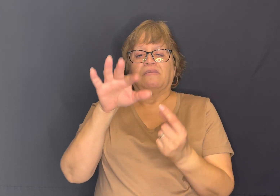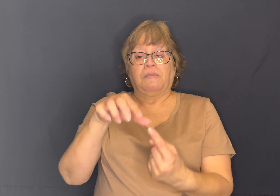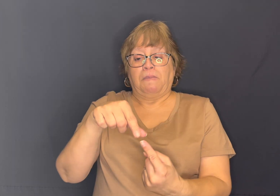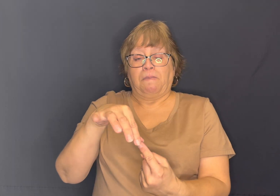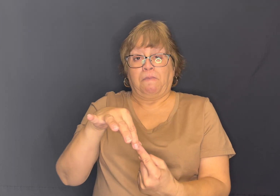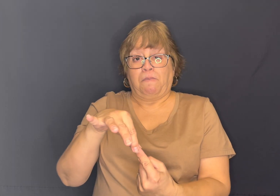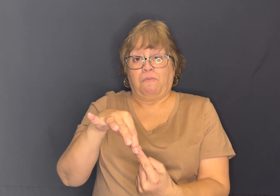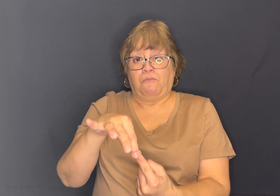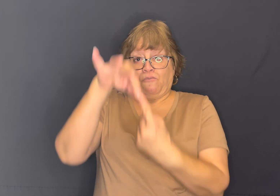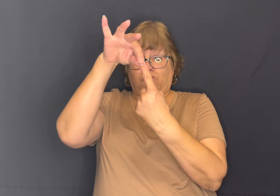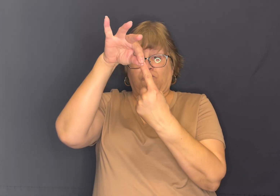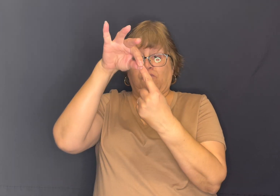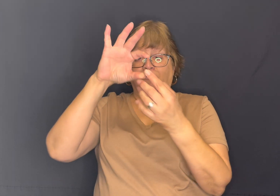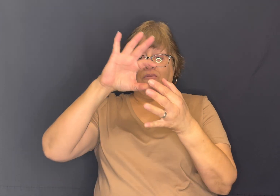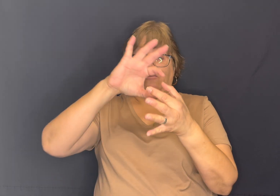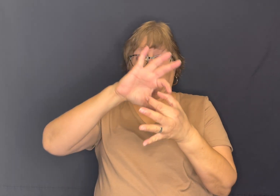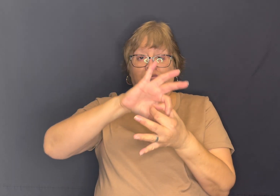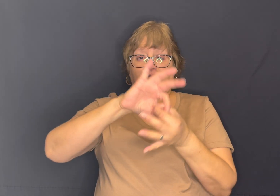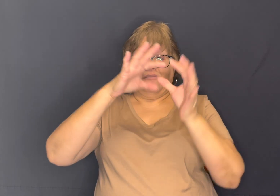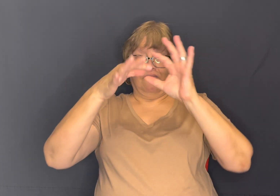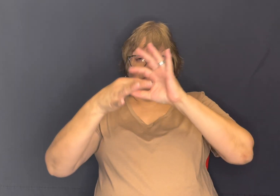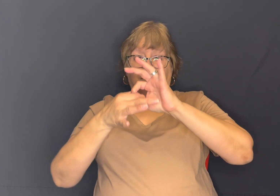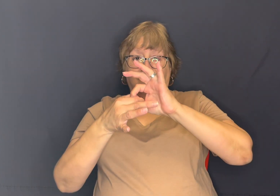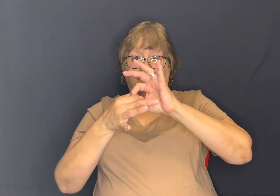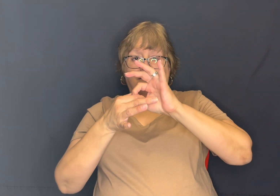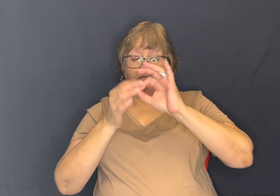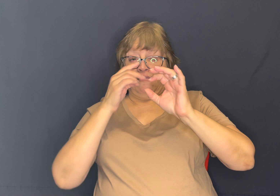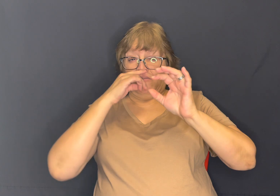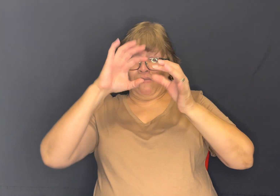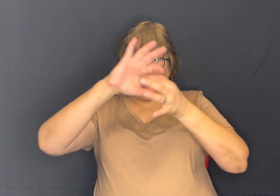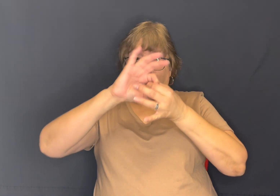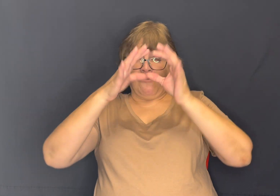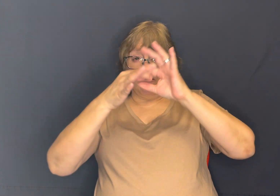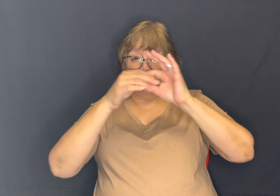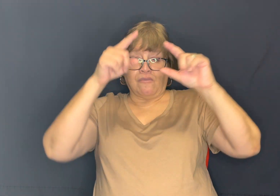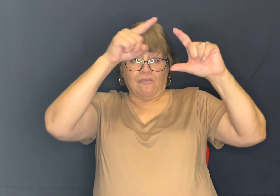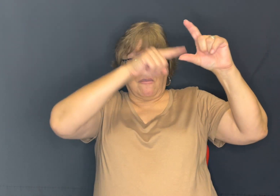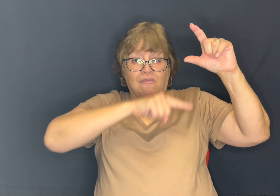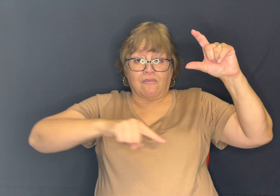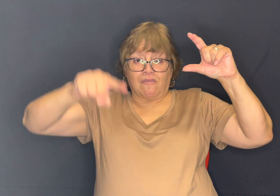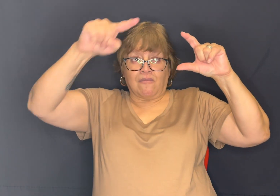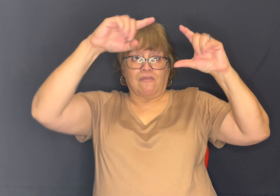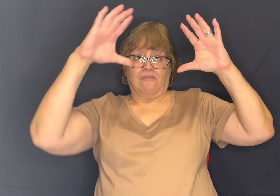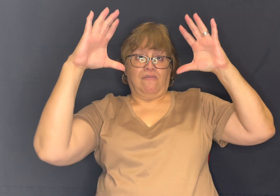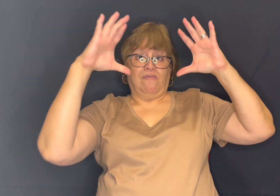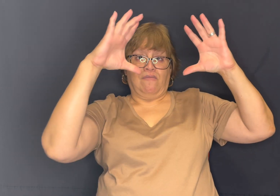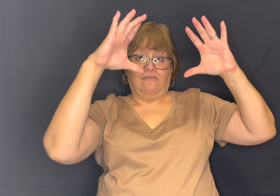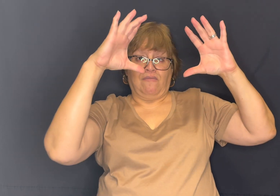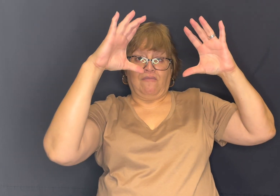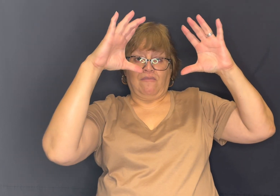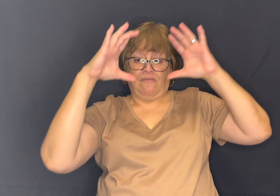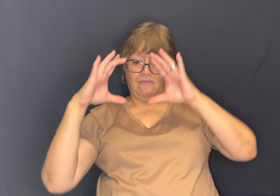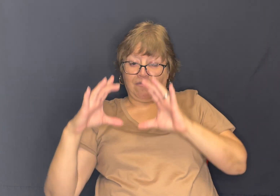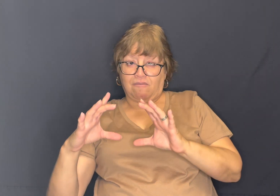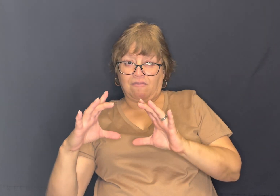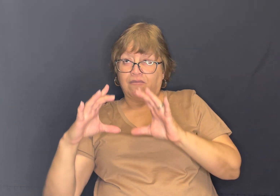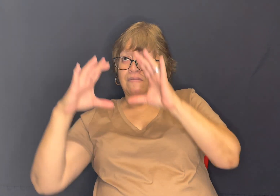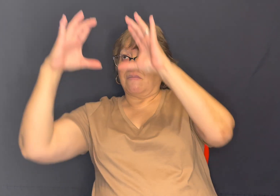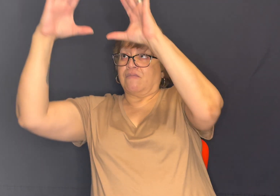I forgot to add, this is a sign for Special Olympics. In the Olympics, they have, for